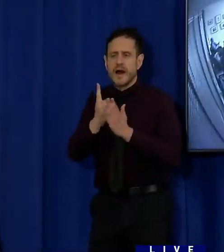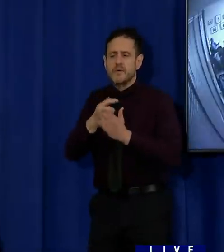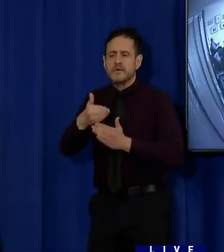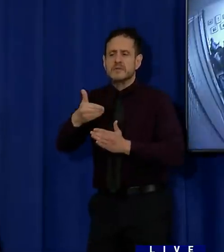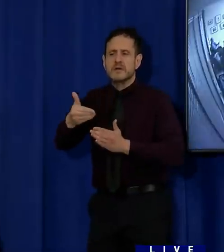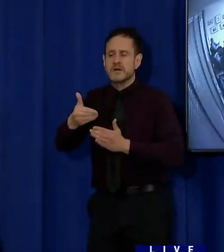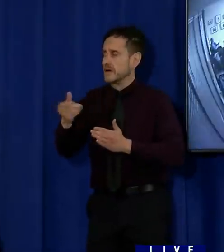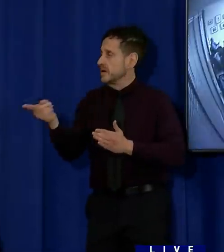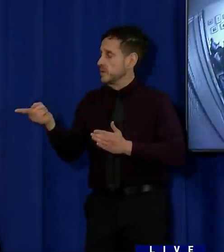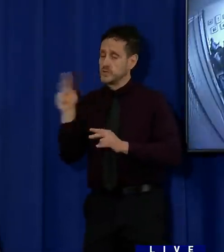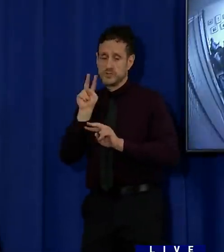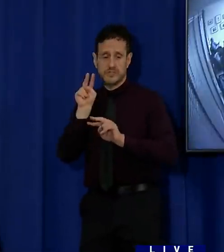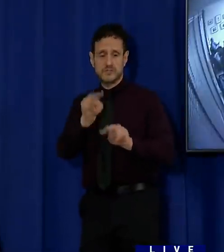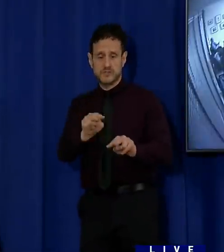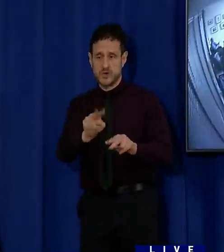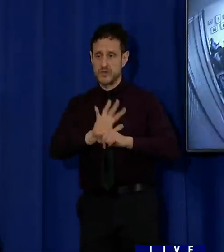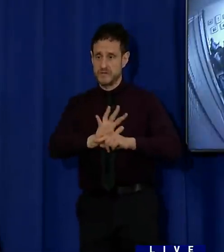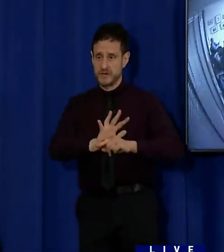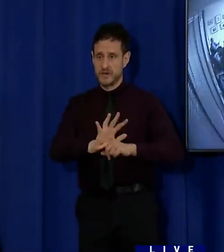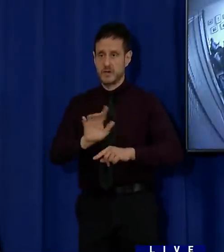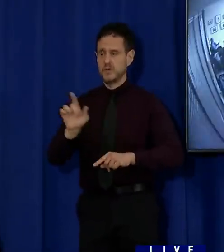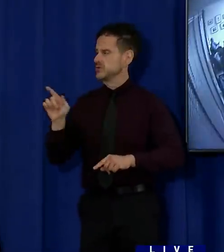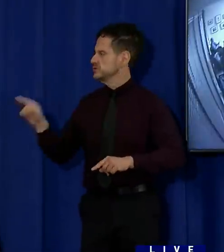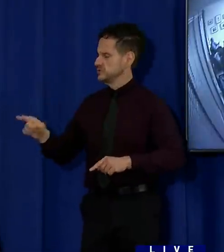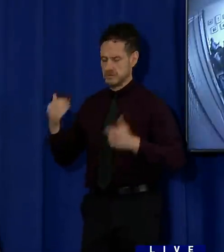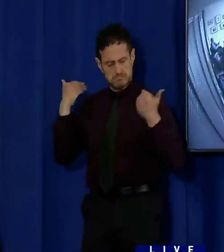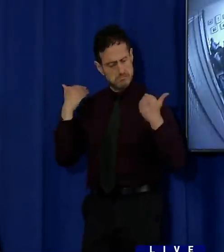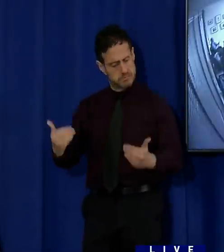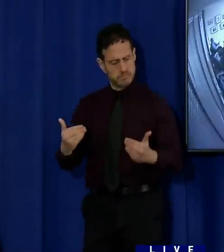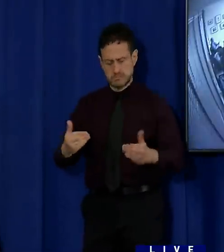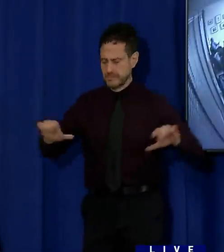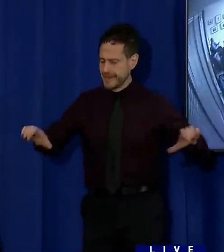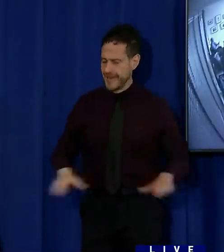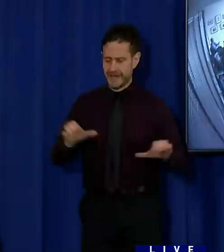video, she swung into action.